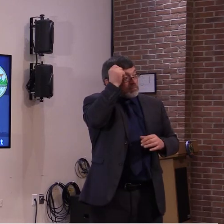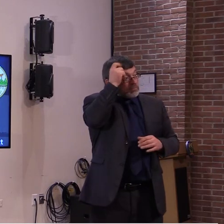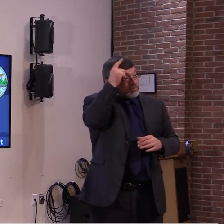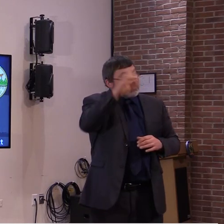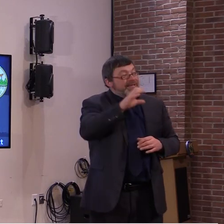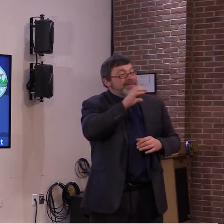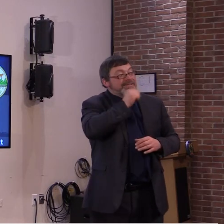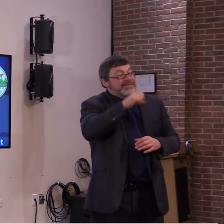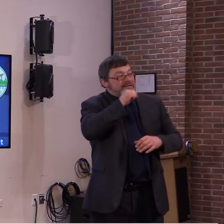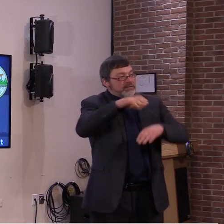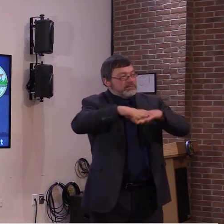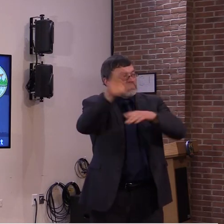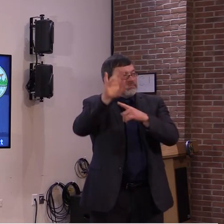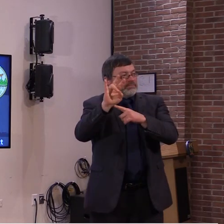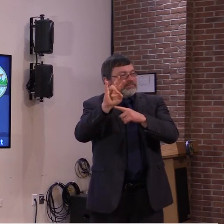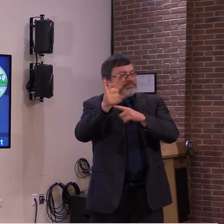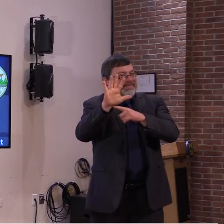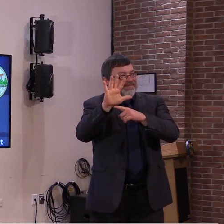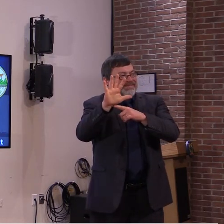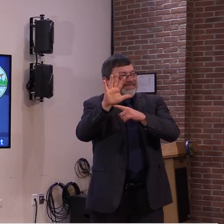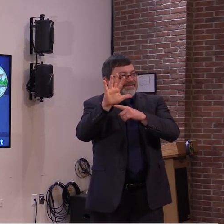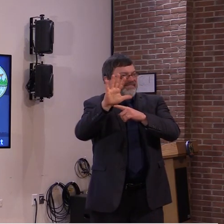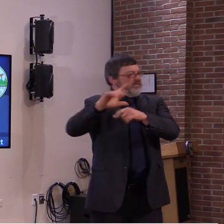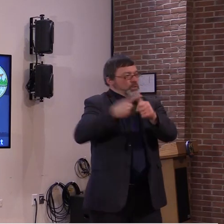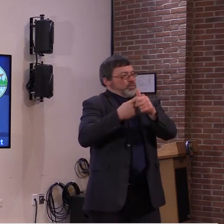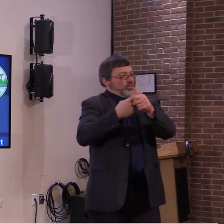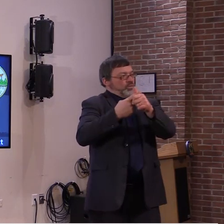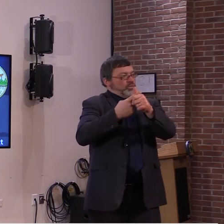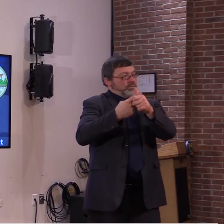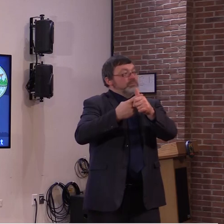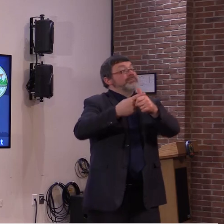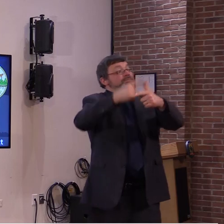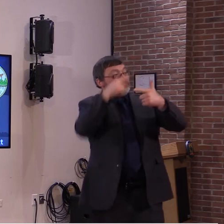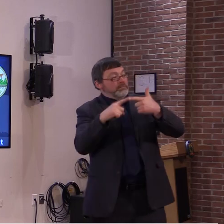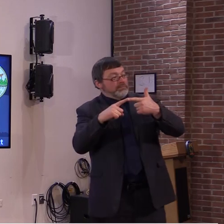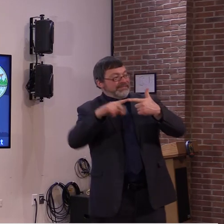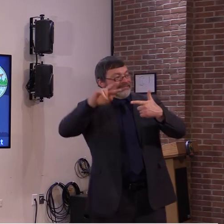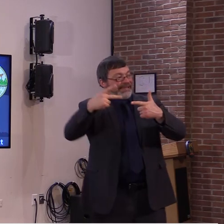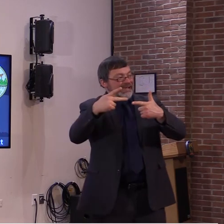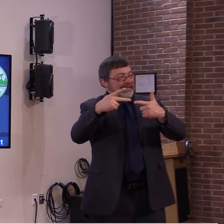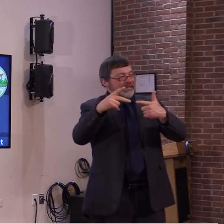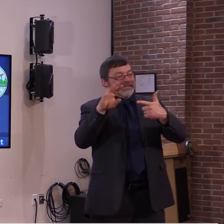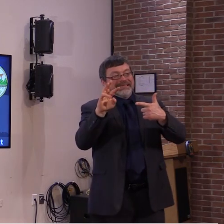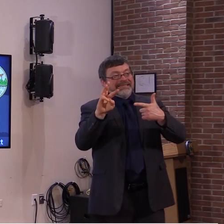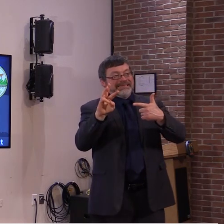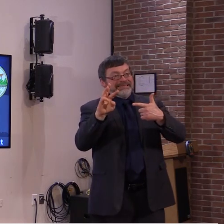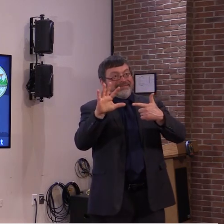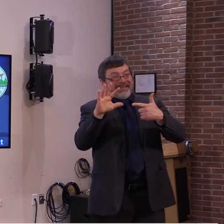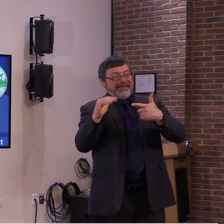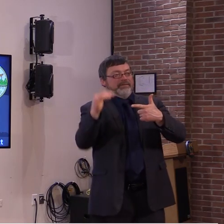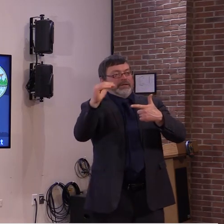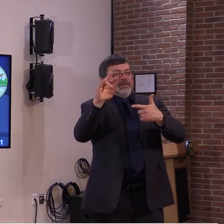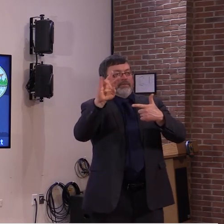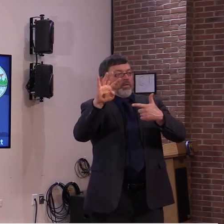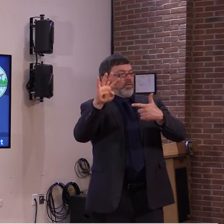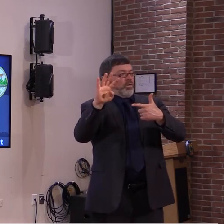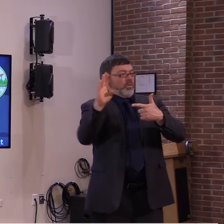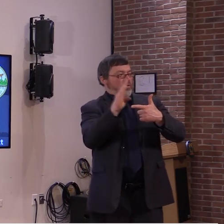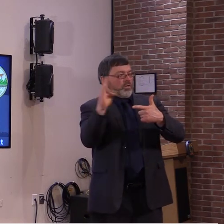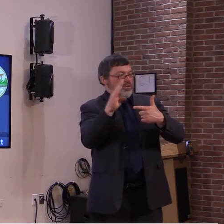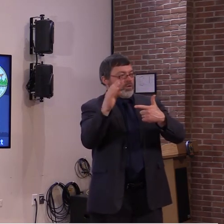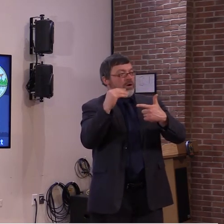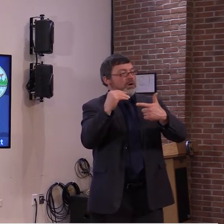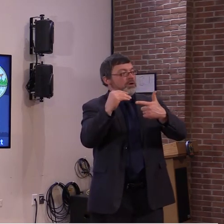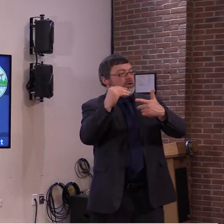older, then ages 65 to 74, followed by people in a younger age range who have higher